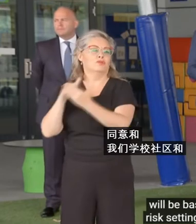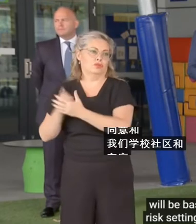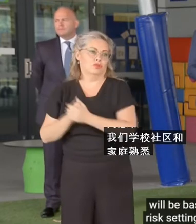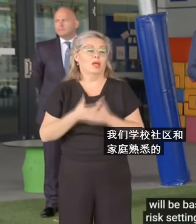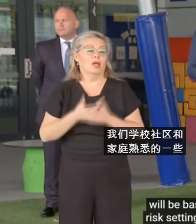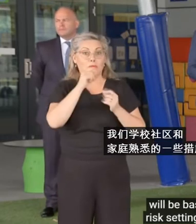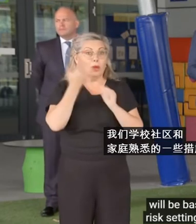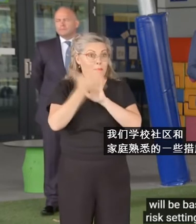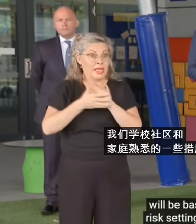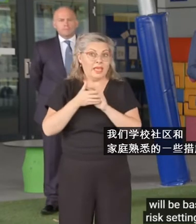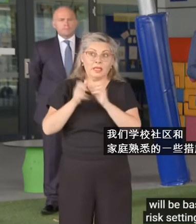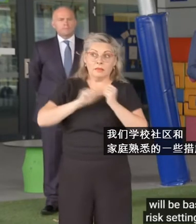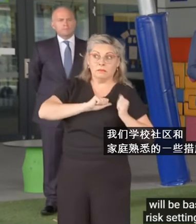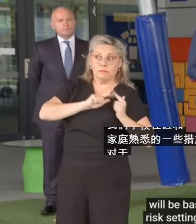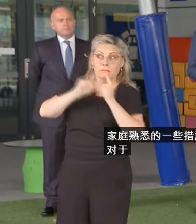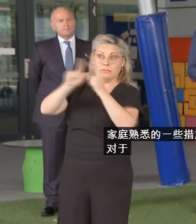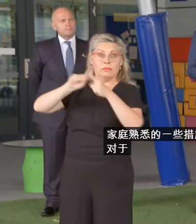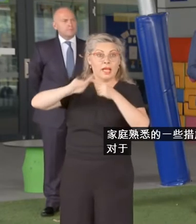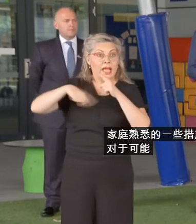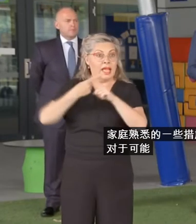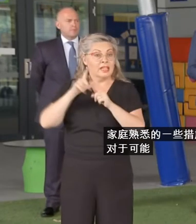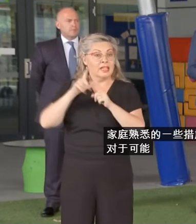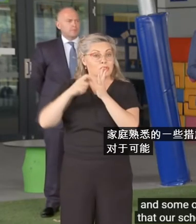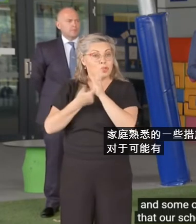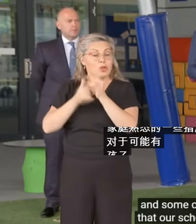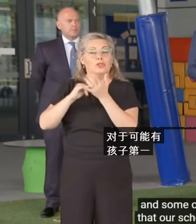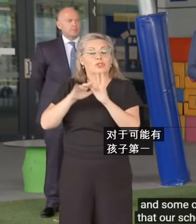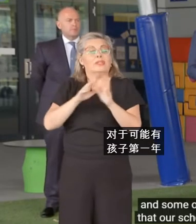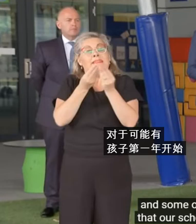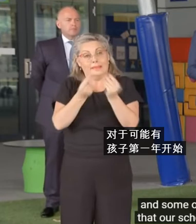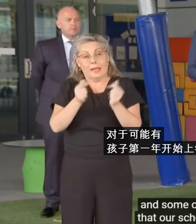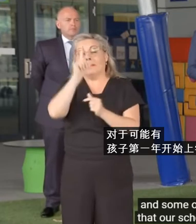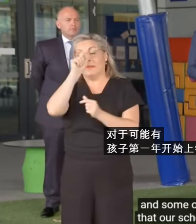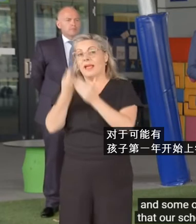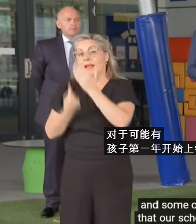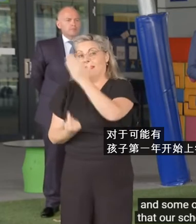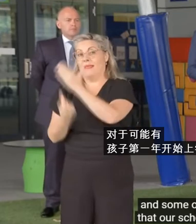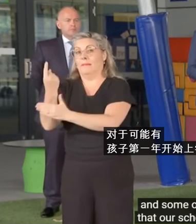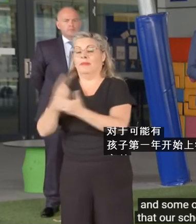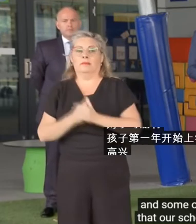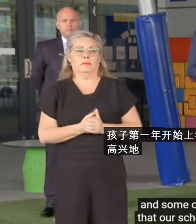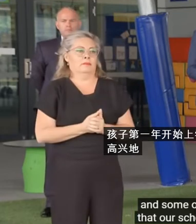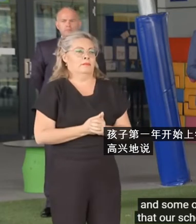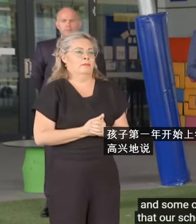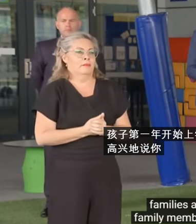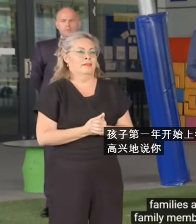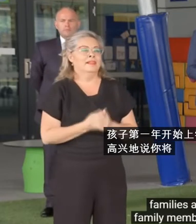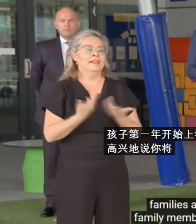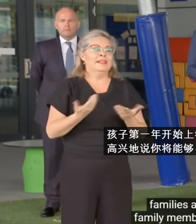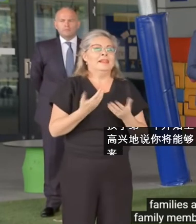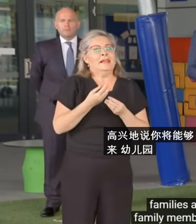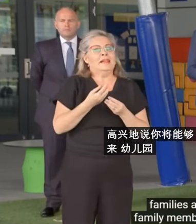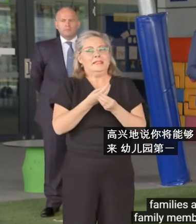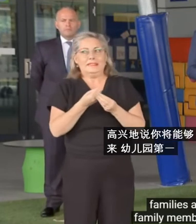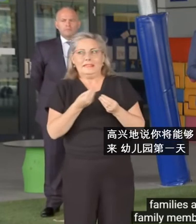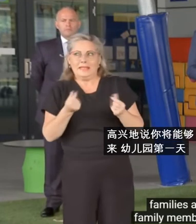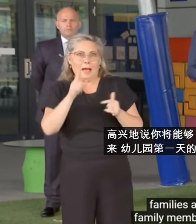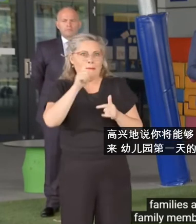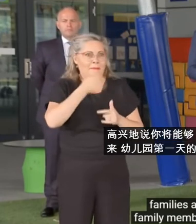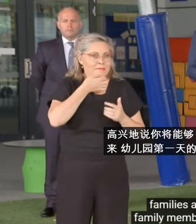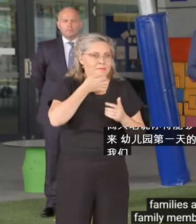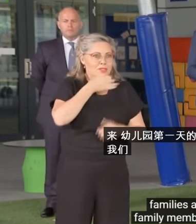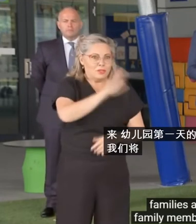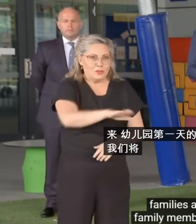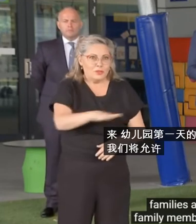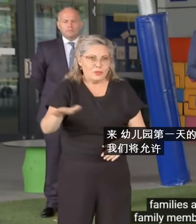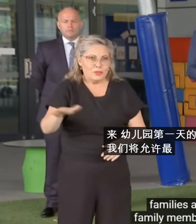communities and families are familiar with. For family members who might have a child starting school for the first year, happy to say that you will be able to come on site for that